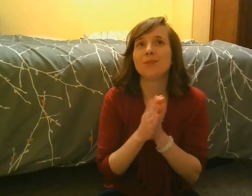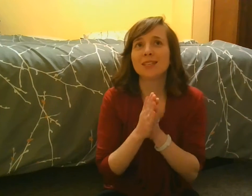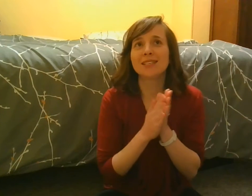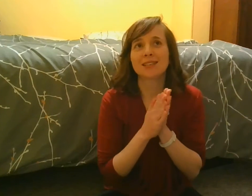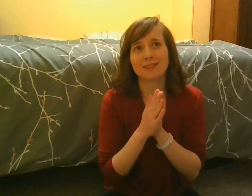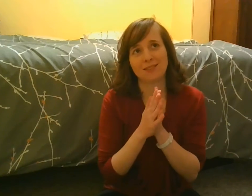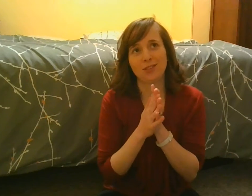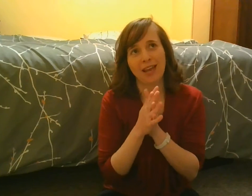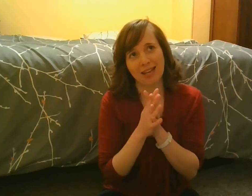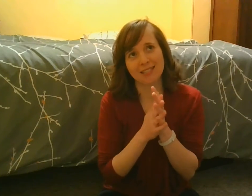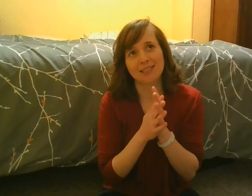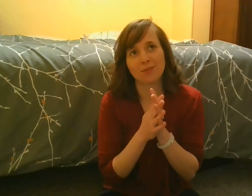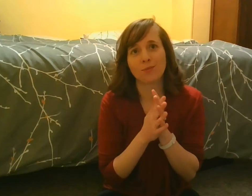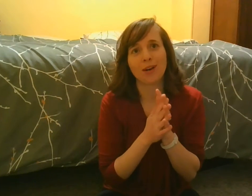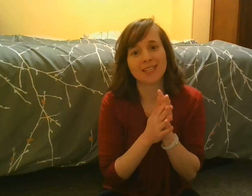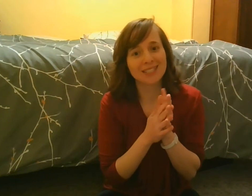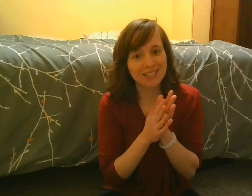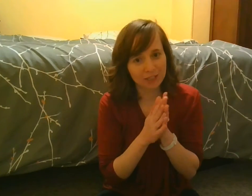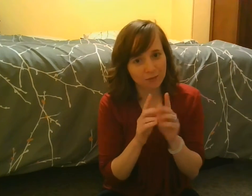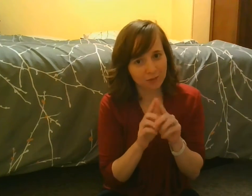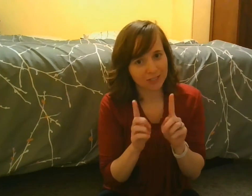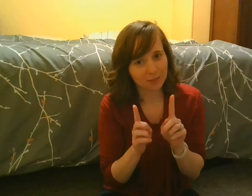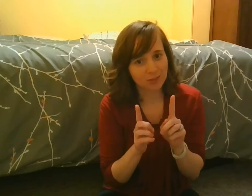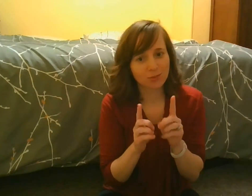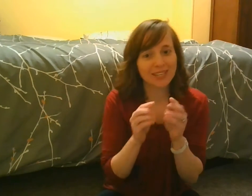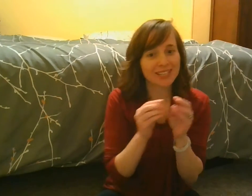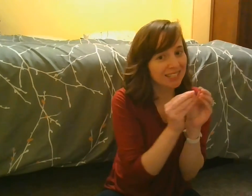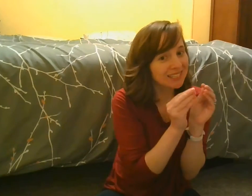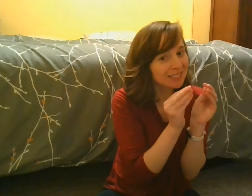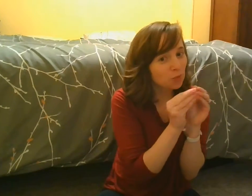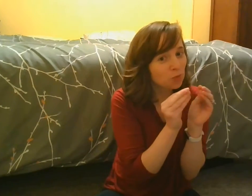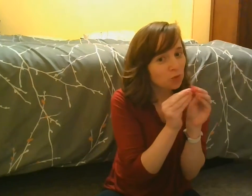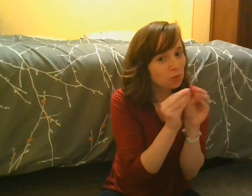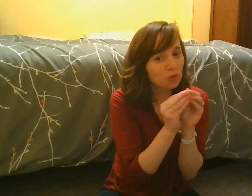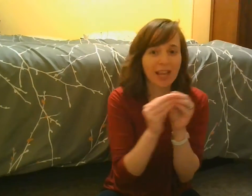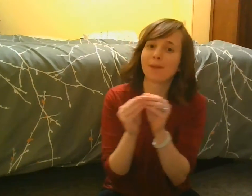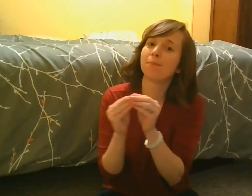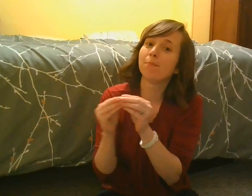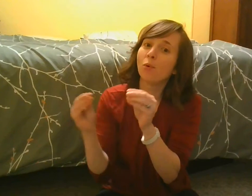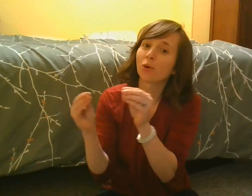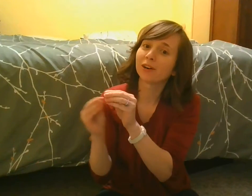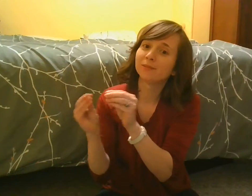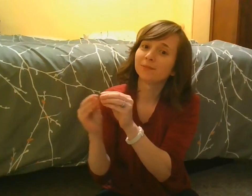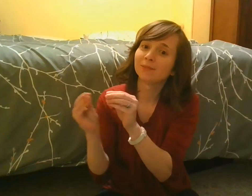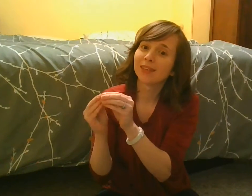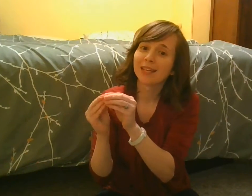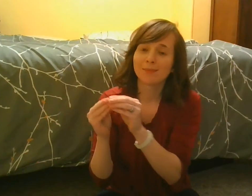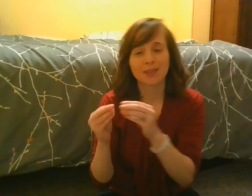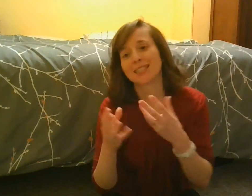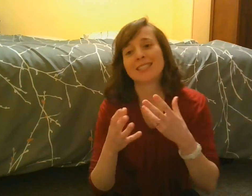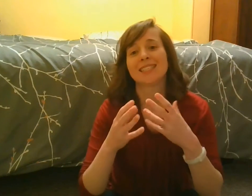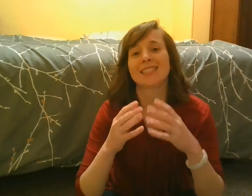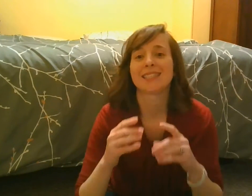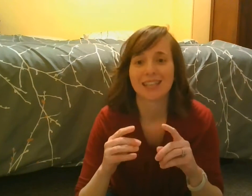was asked, what is the difference between kiss and more? Because it's